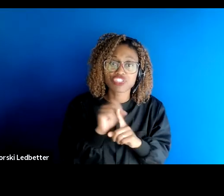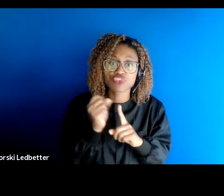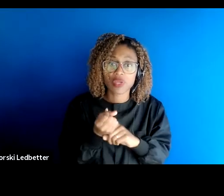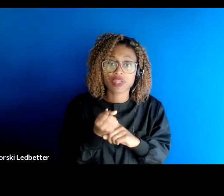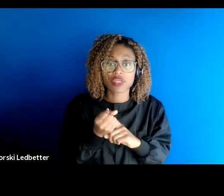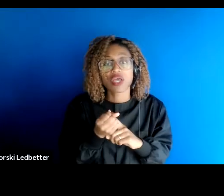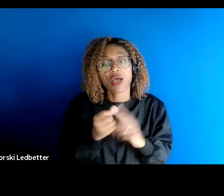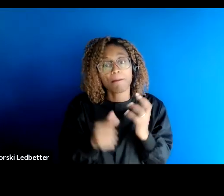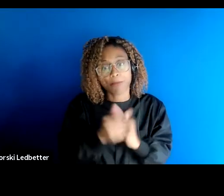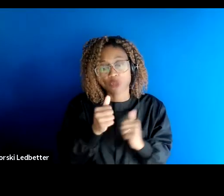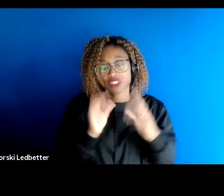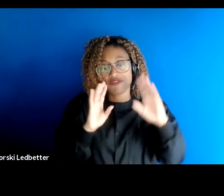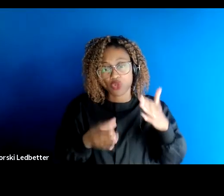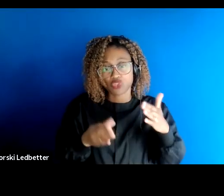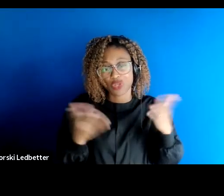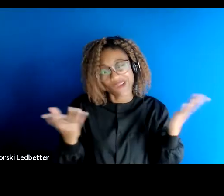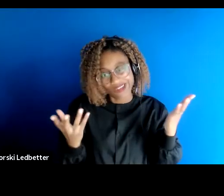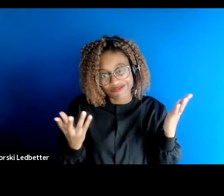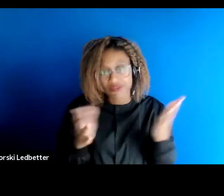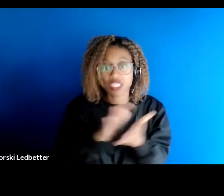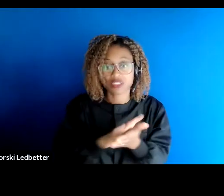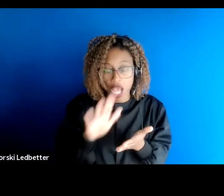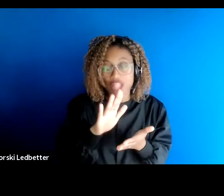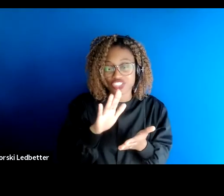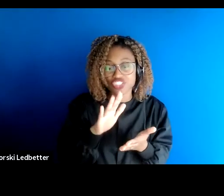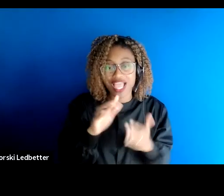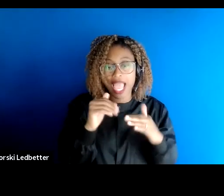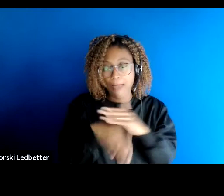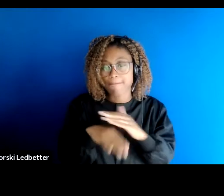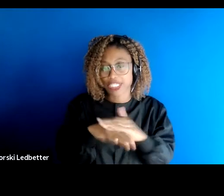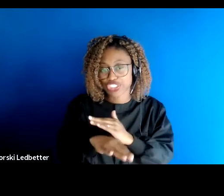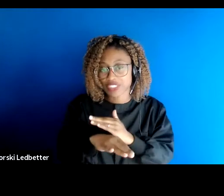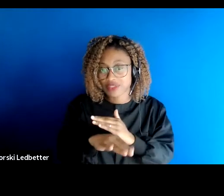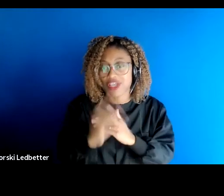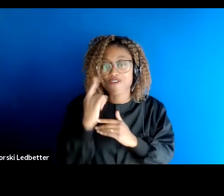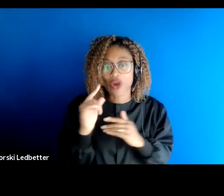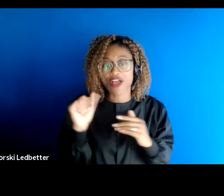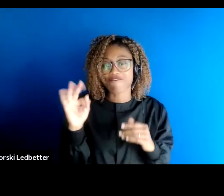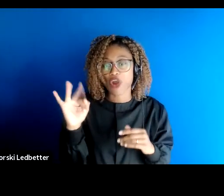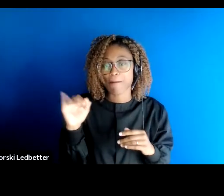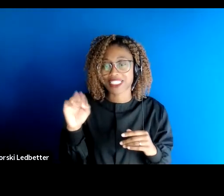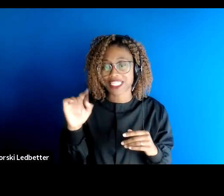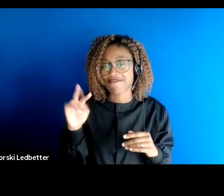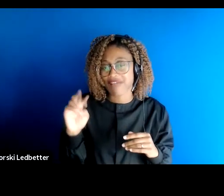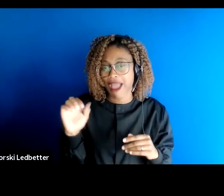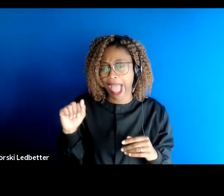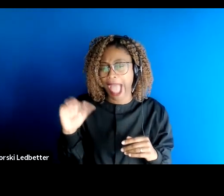around college admissions, where affirmative action is used. So let's talk about